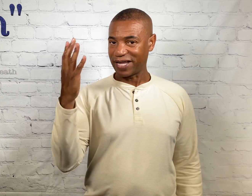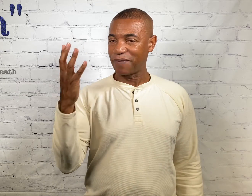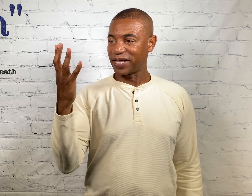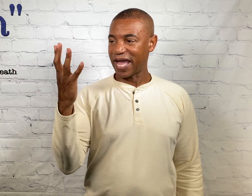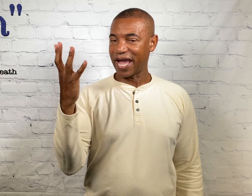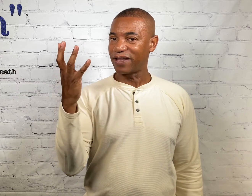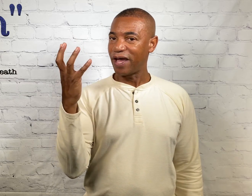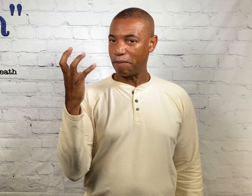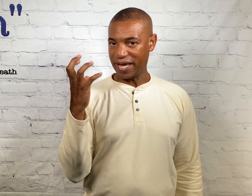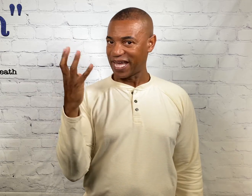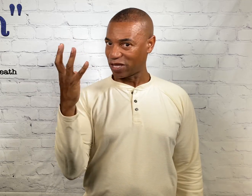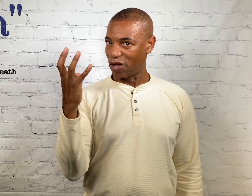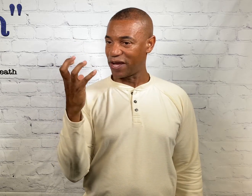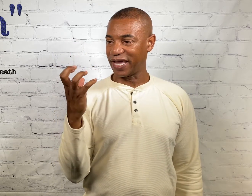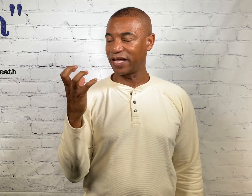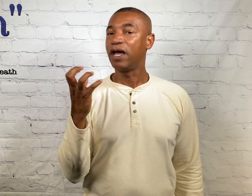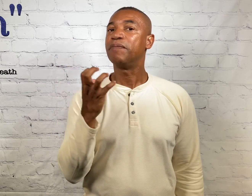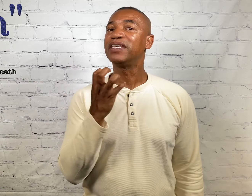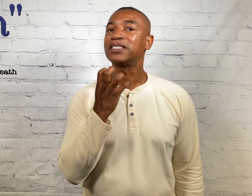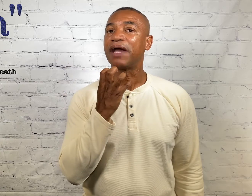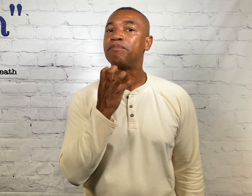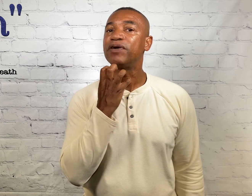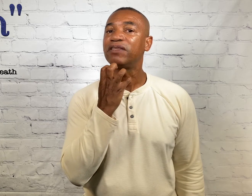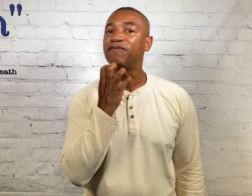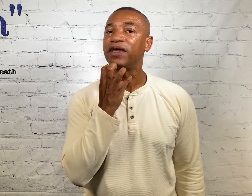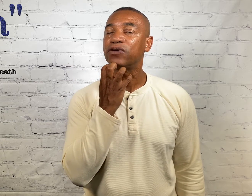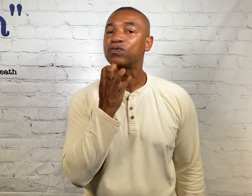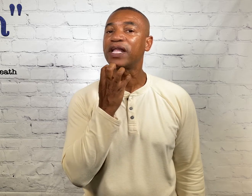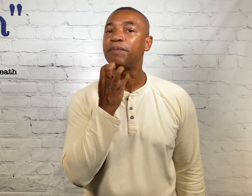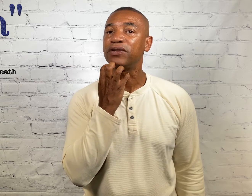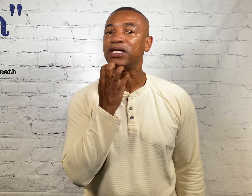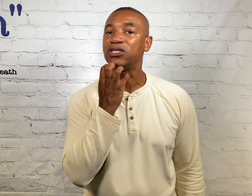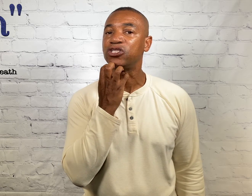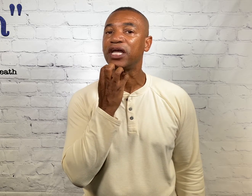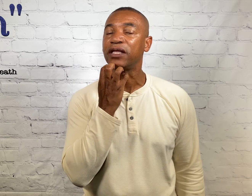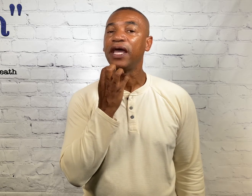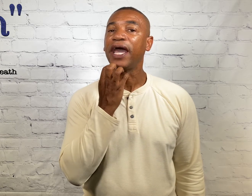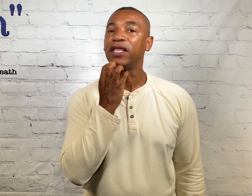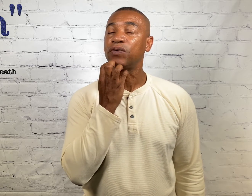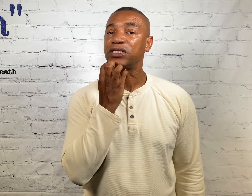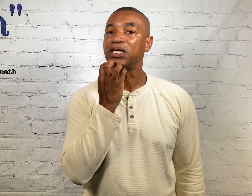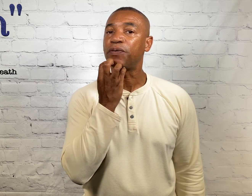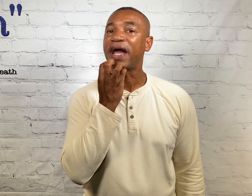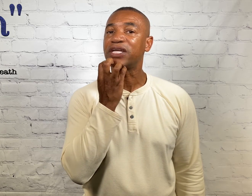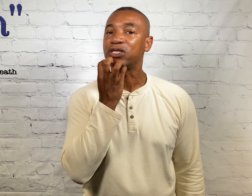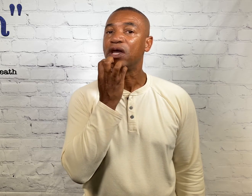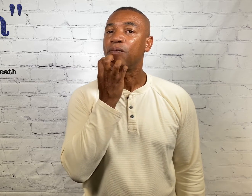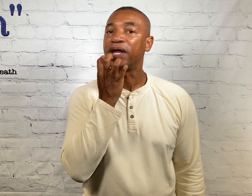dominant hand, make that claw again, but this time put the fingers right up underneath the chin, and then with the simple action, bring it